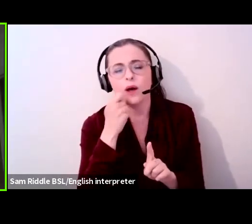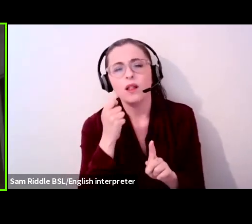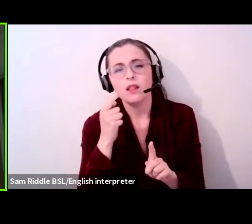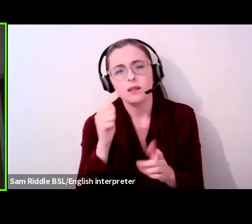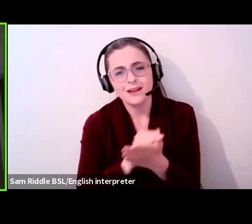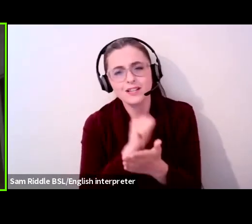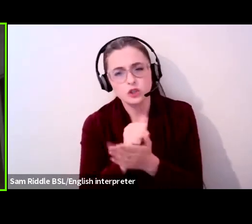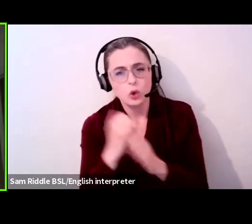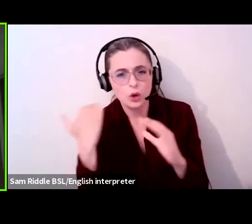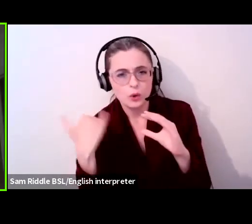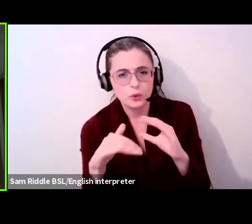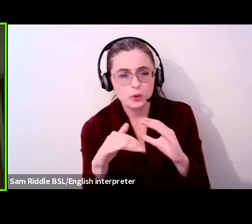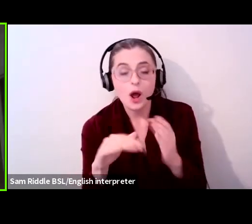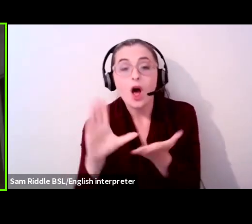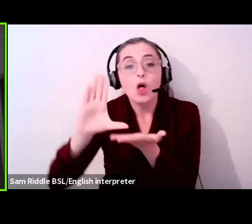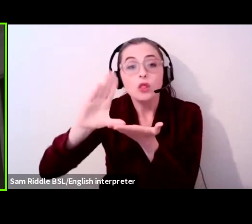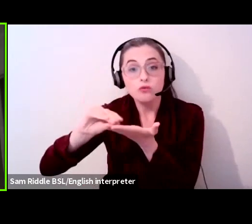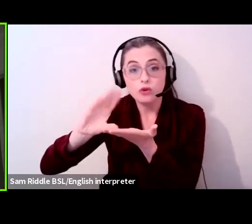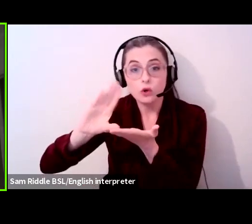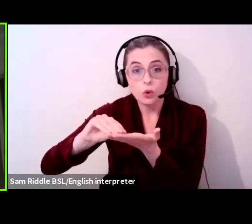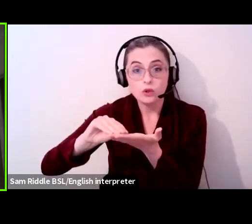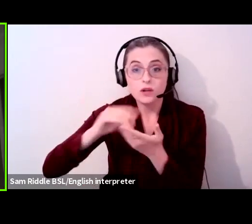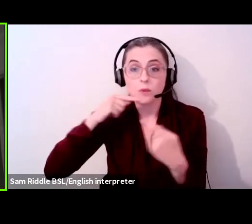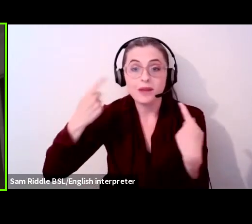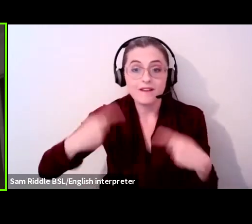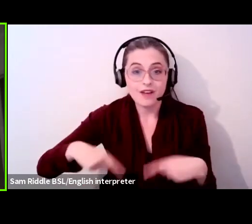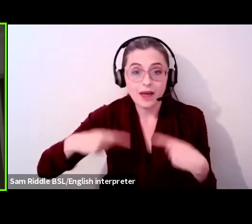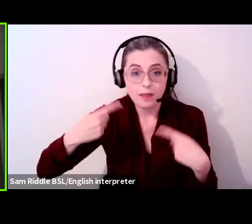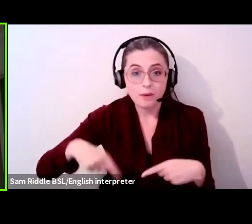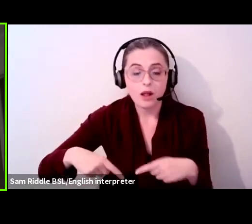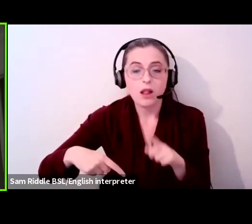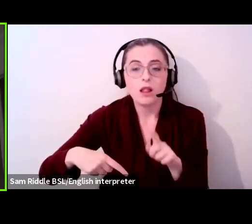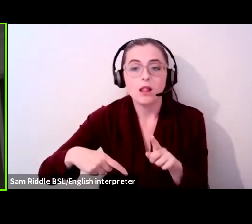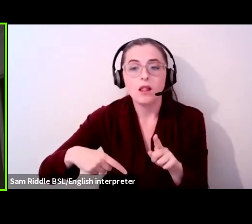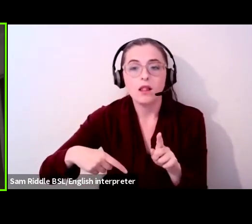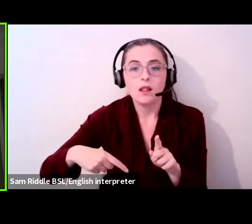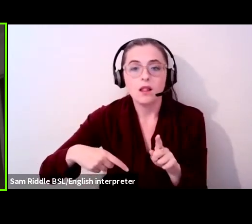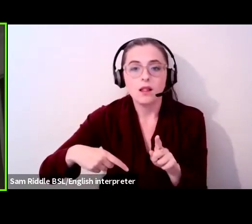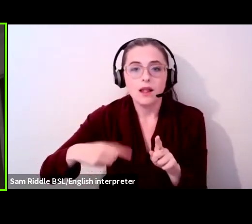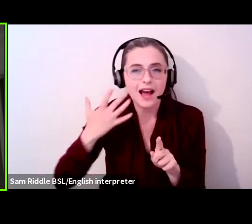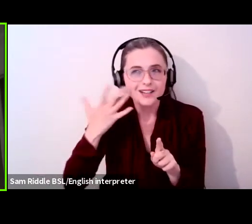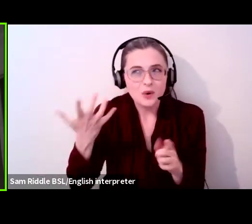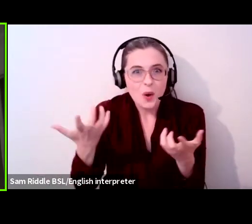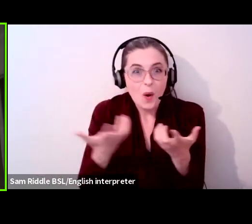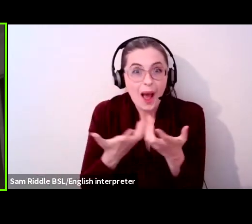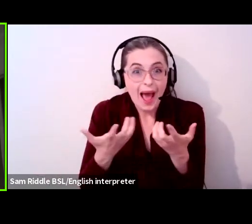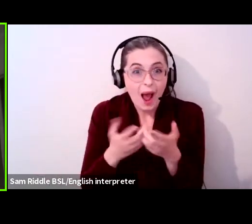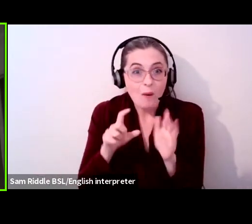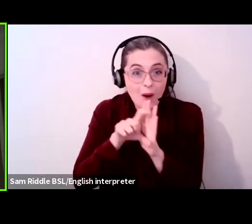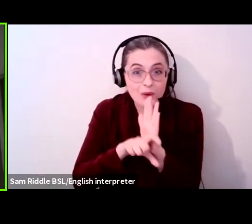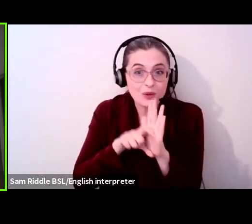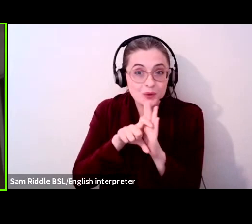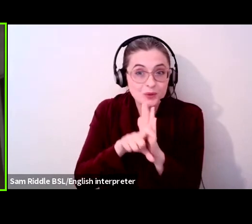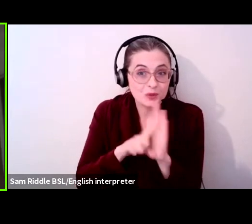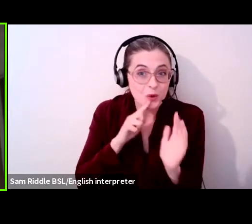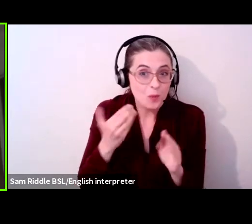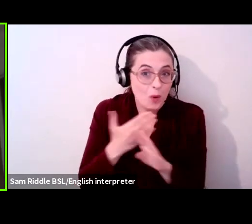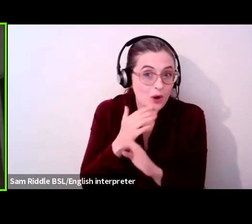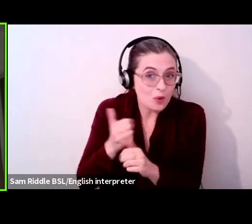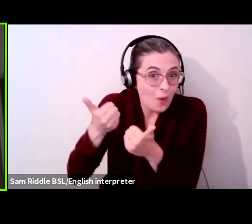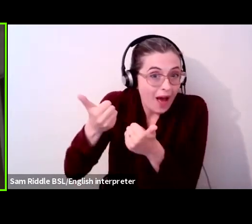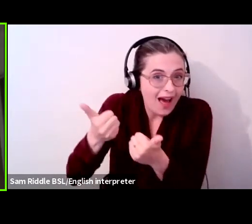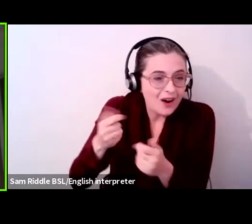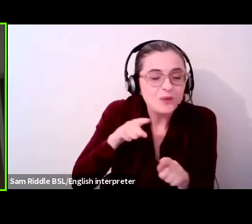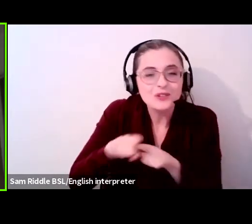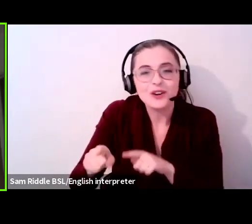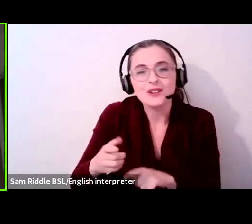The recording will make recording available. I don't know how our YouTube worked. We tried to stream it, and